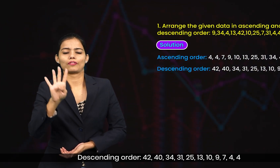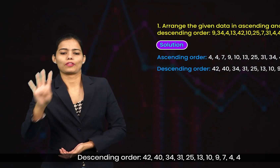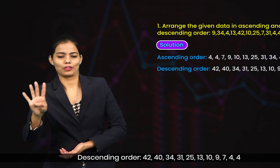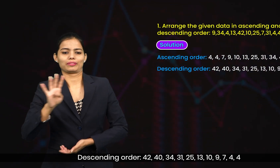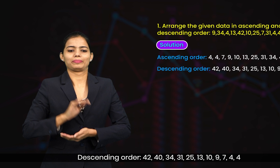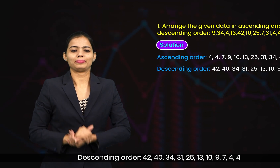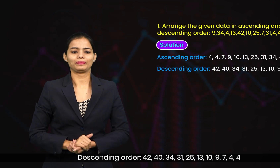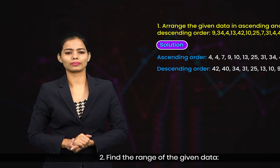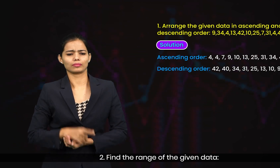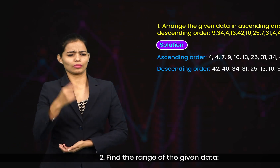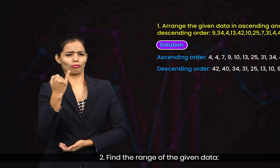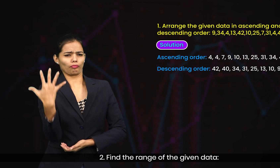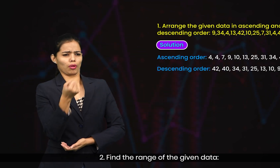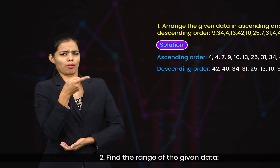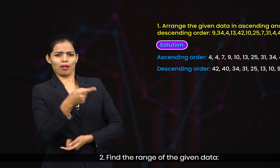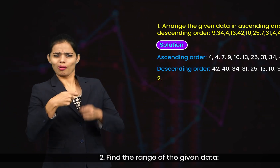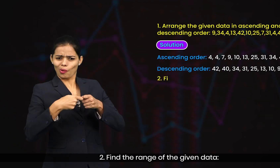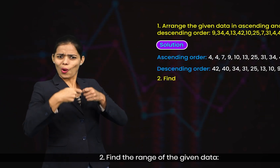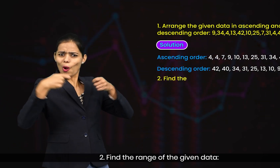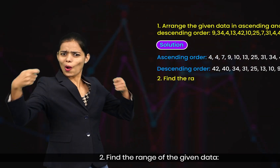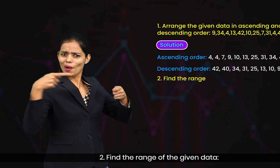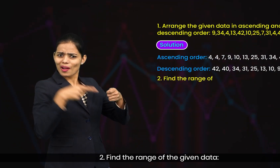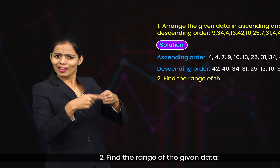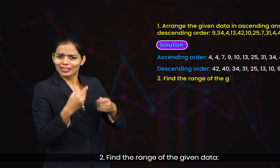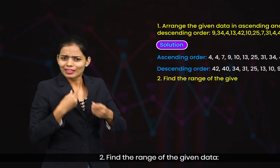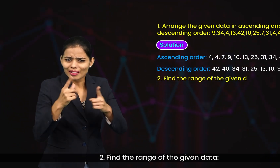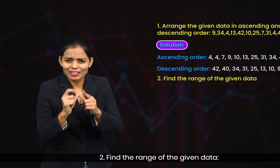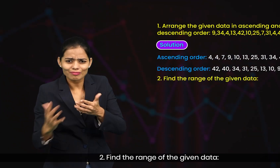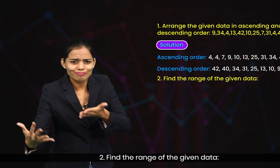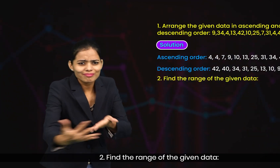4, 4. Find the range of the given data: